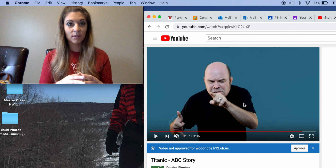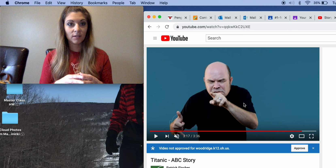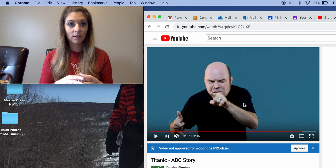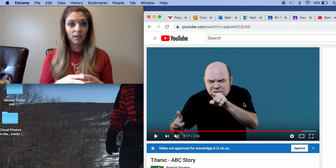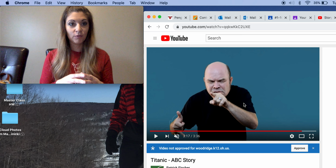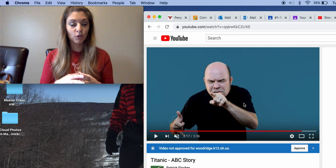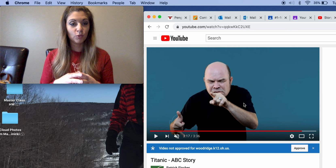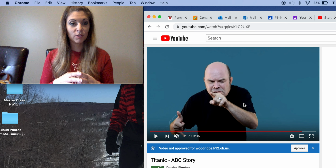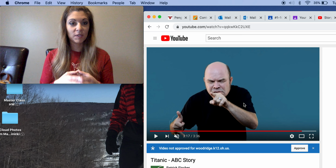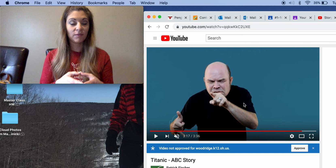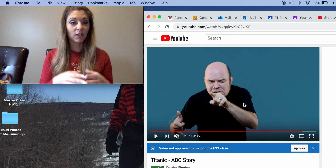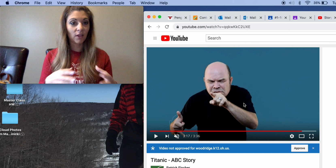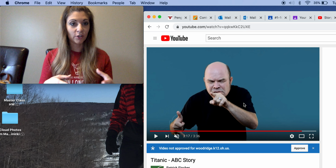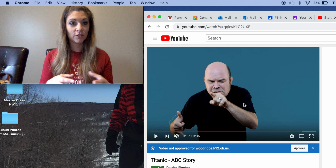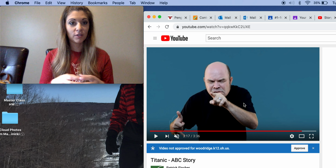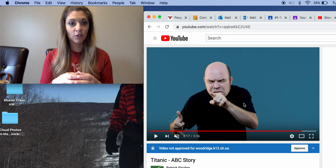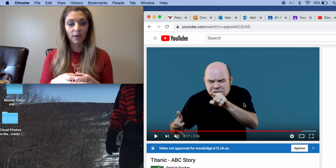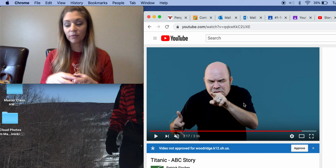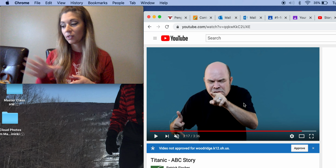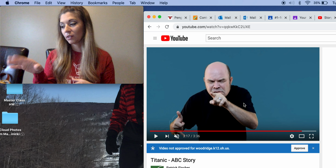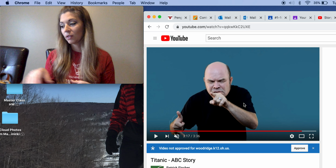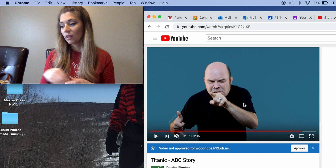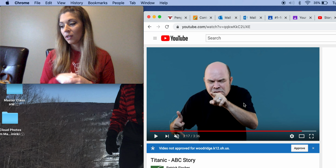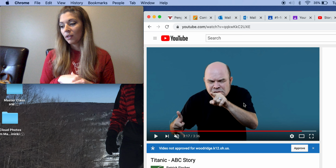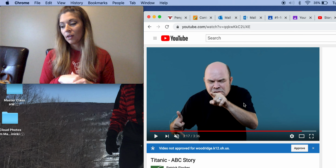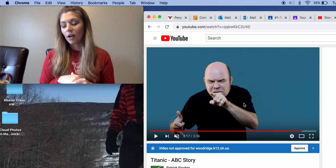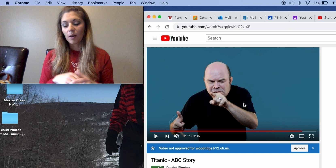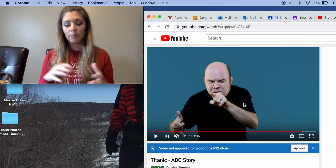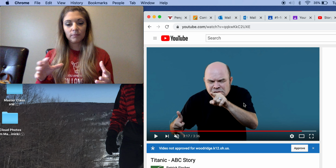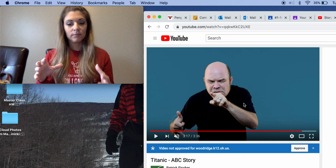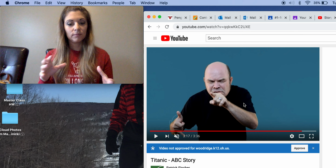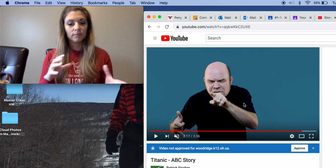going to give you specific letters that you have to